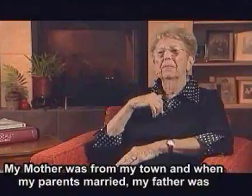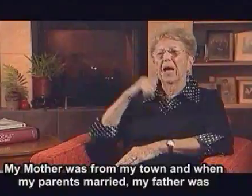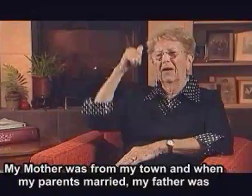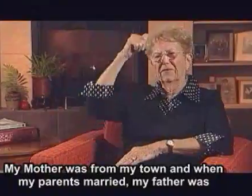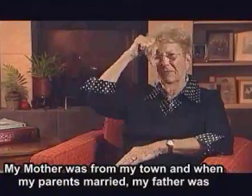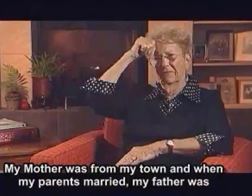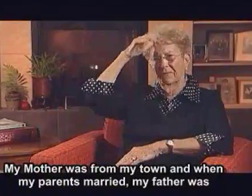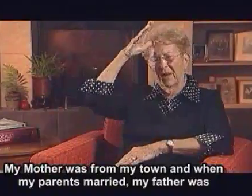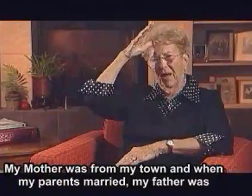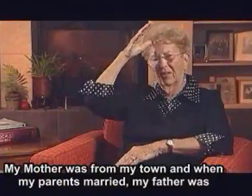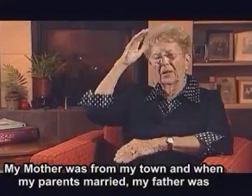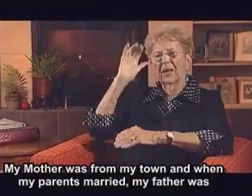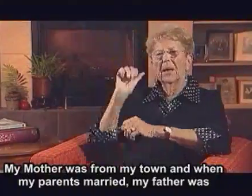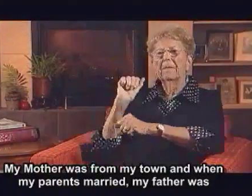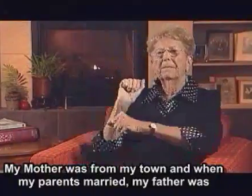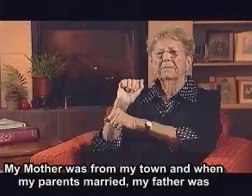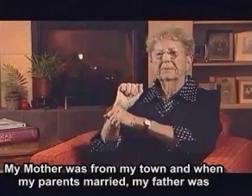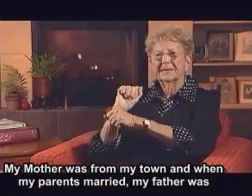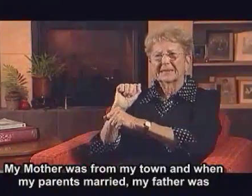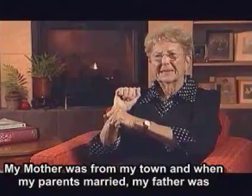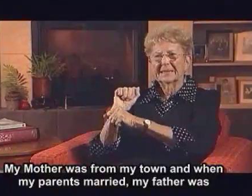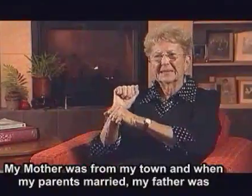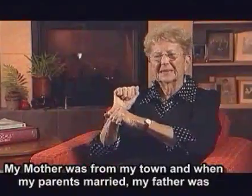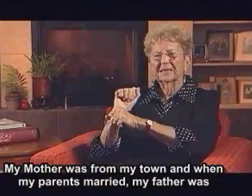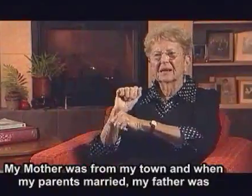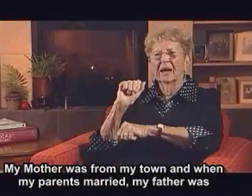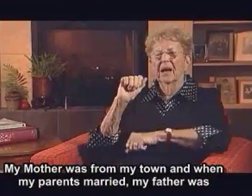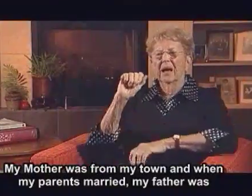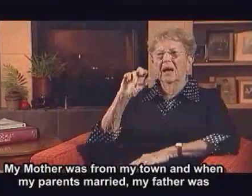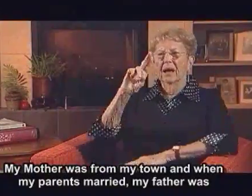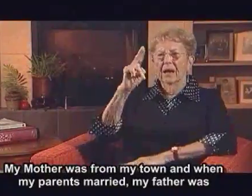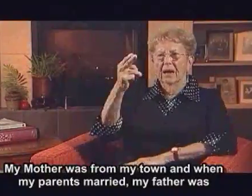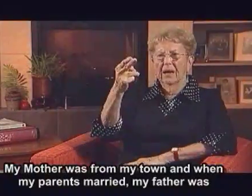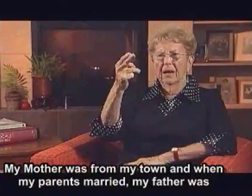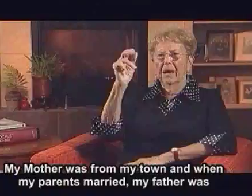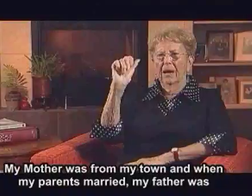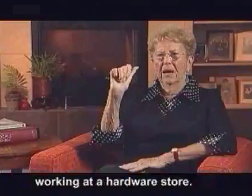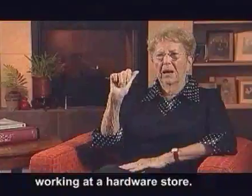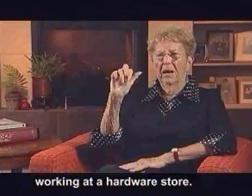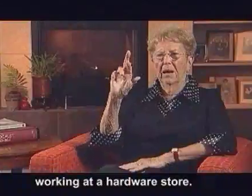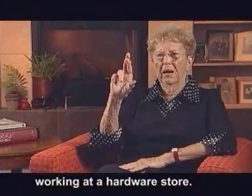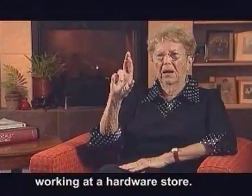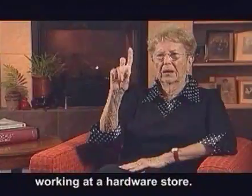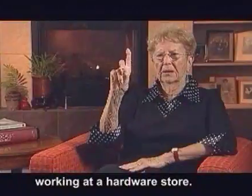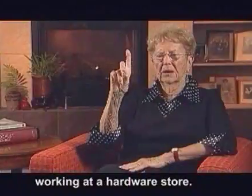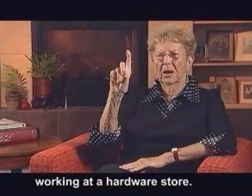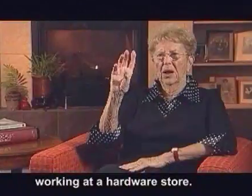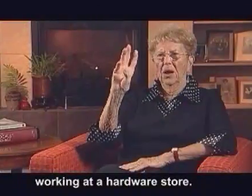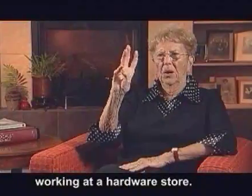My mother was from that town, and when my parents married, my father was working at a hardware store.